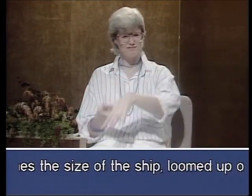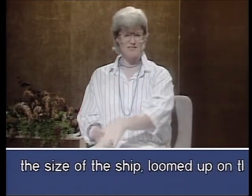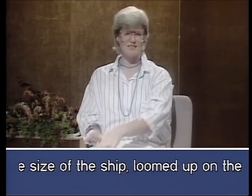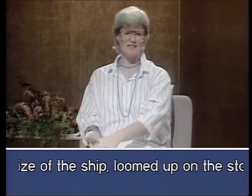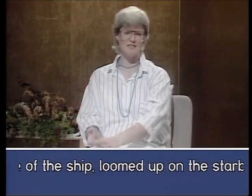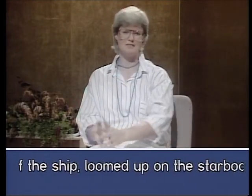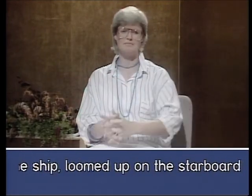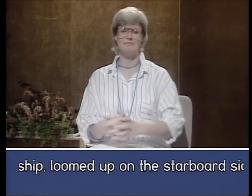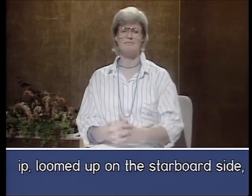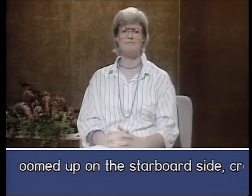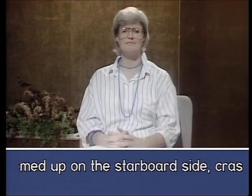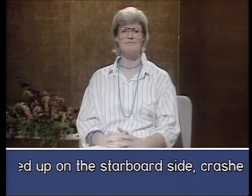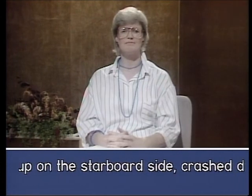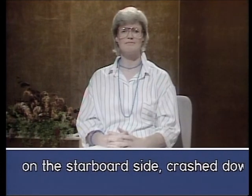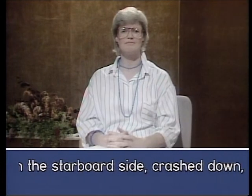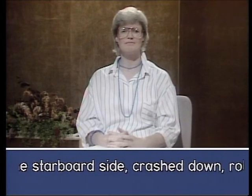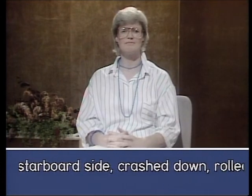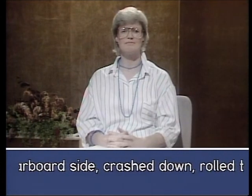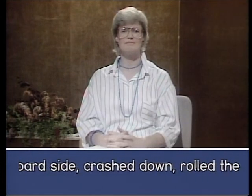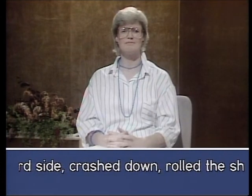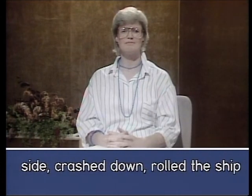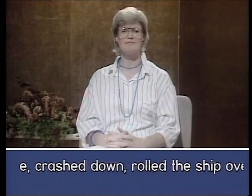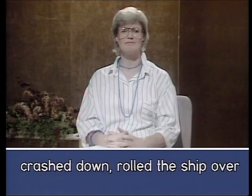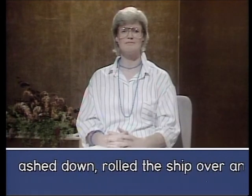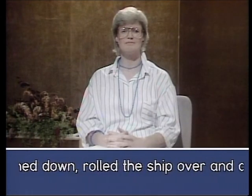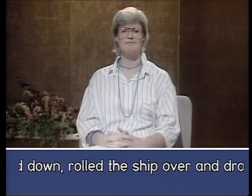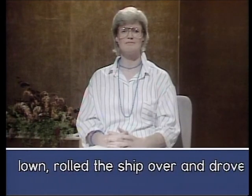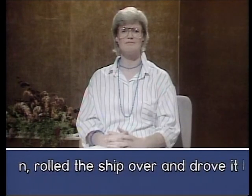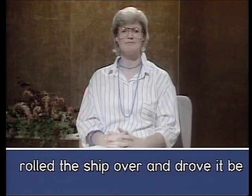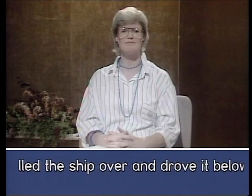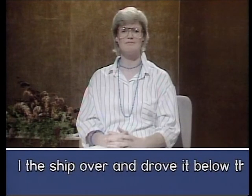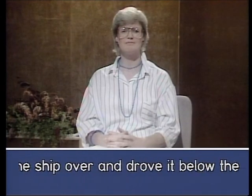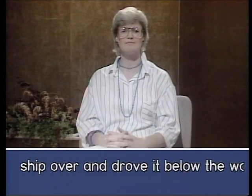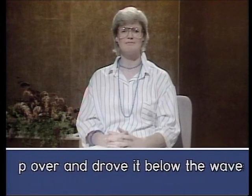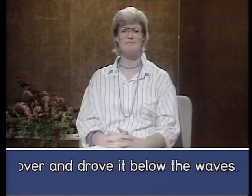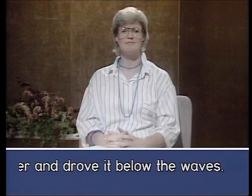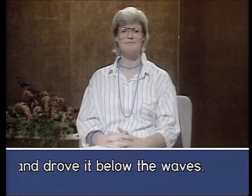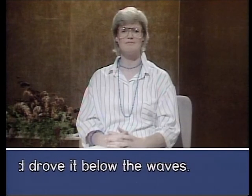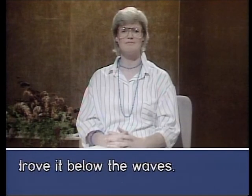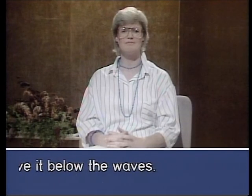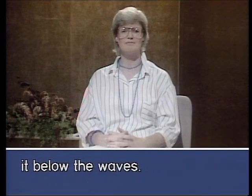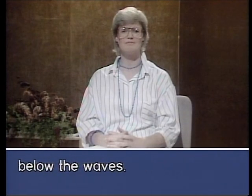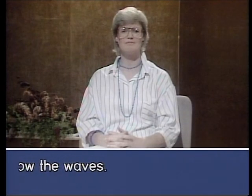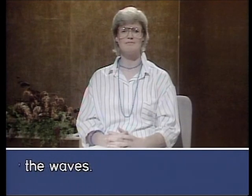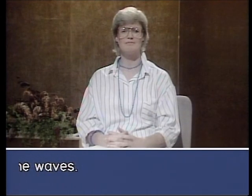ship, loomed up on the starboard side, crashed down, rolled the ship over and drove it below the waves.